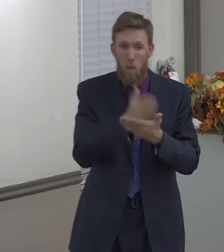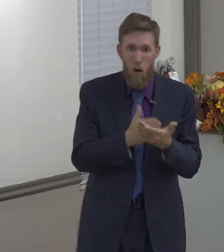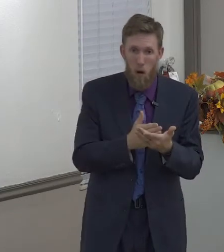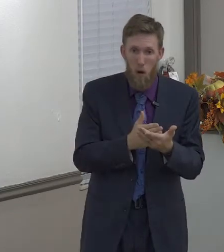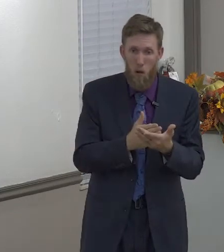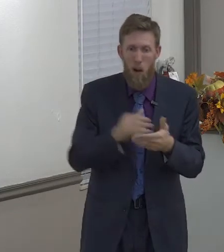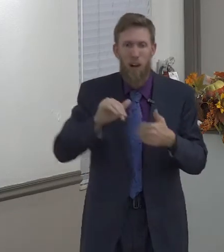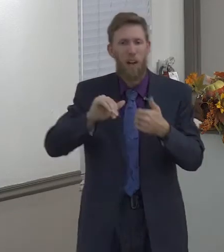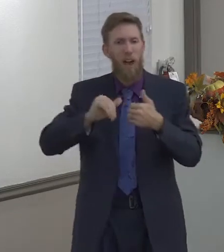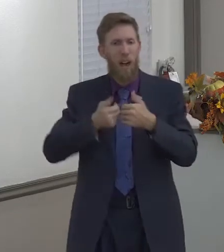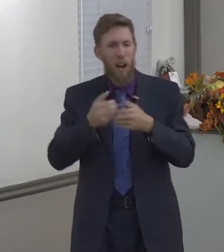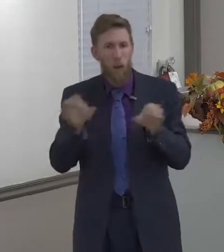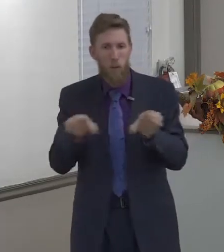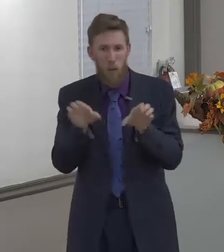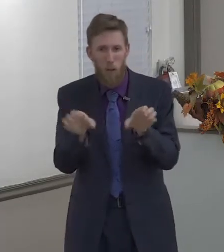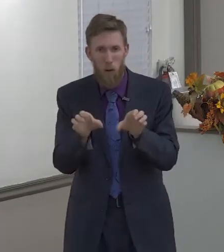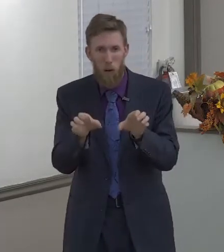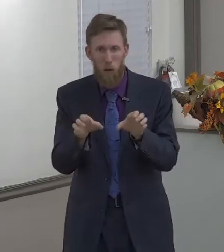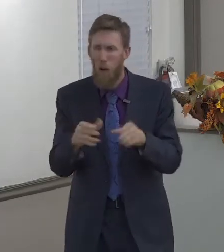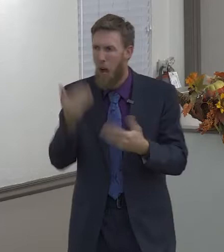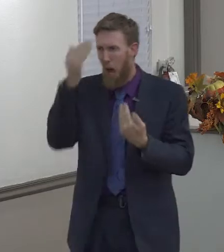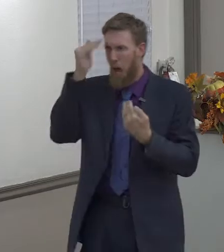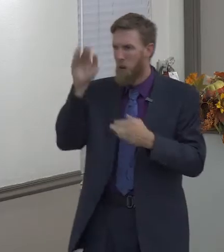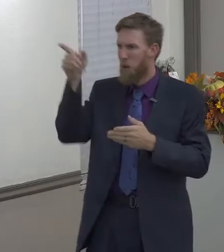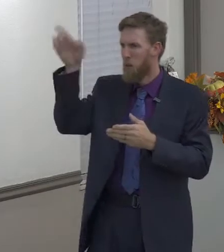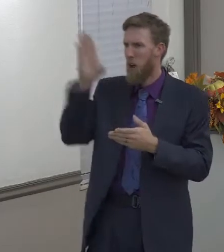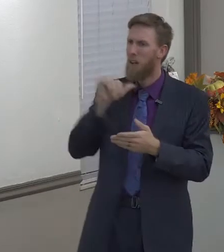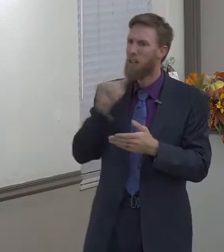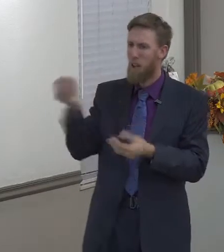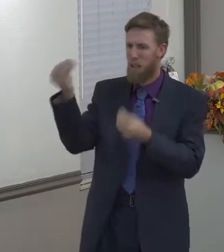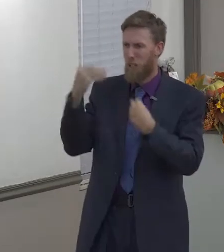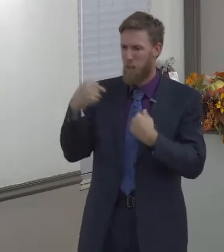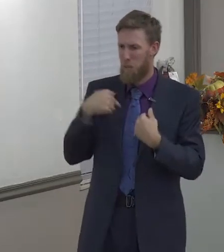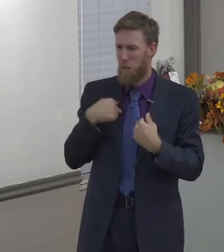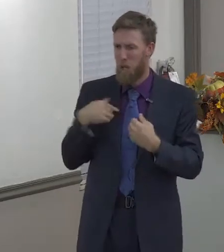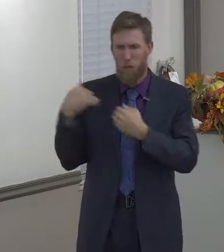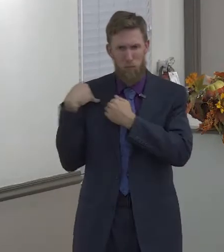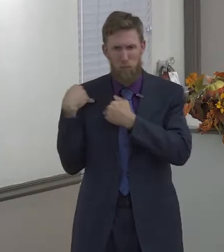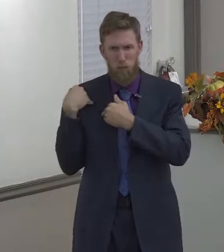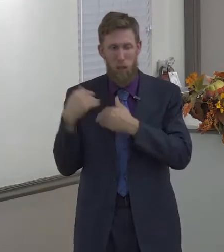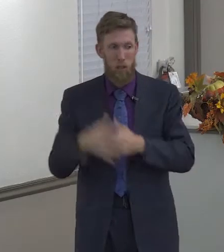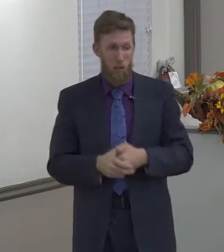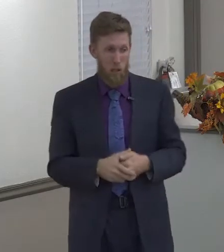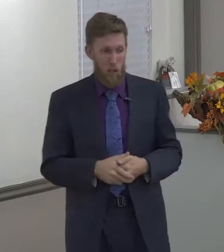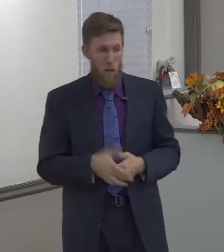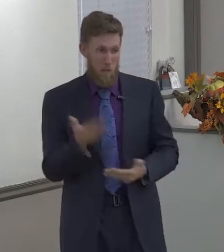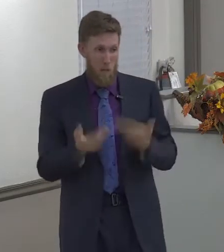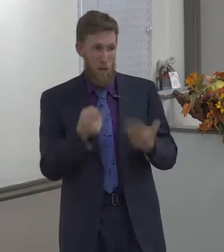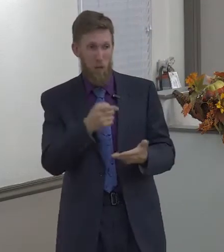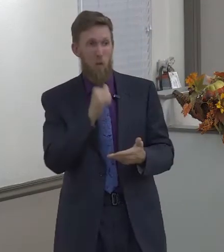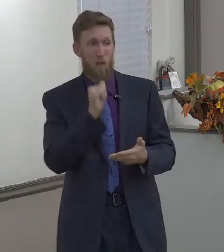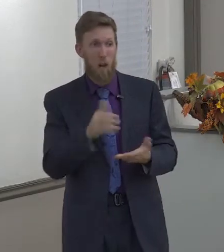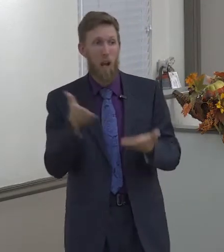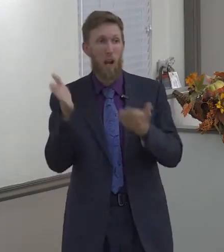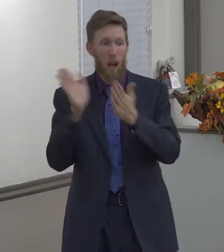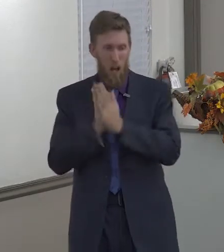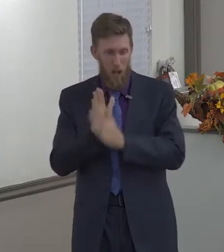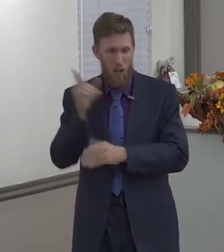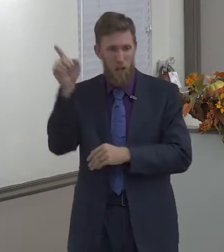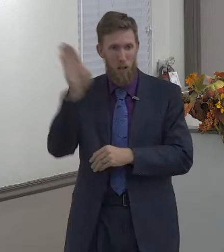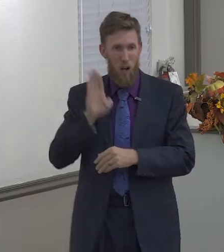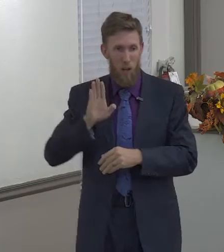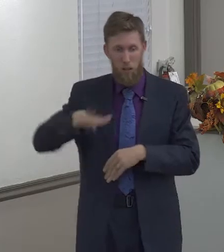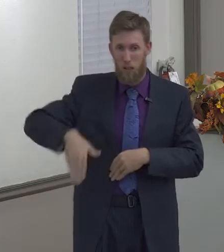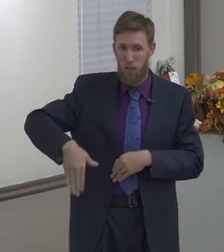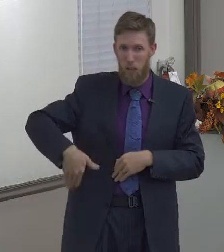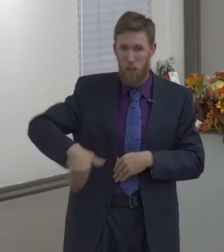asked God for the role in the church. You don't want a role in the church. It's not that God hasn't given you a role in this church. When He set you in